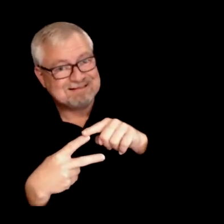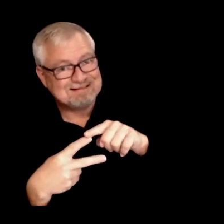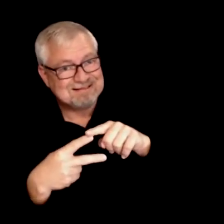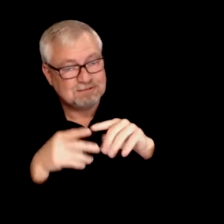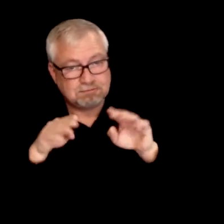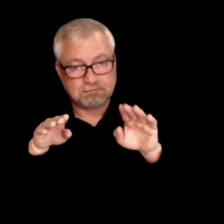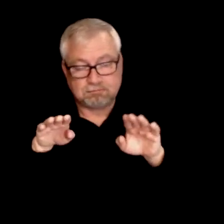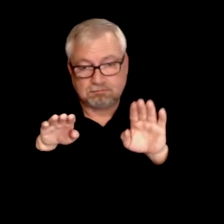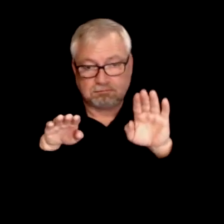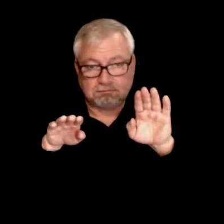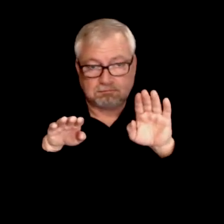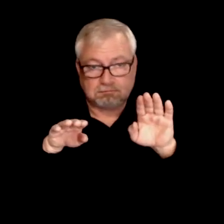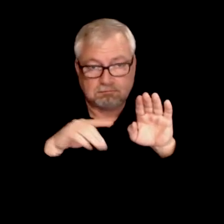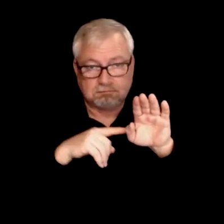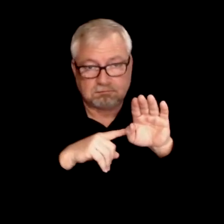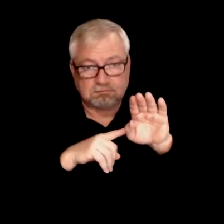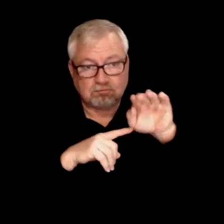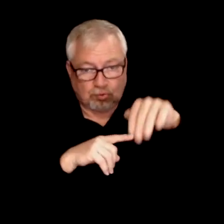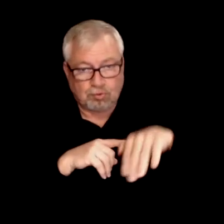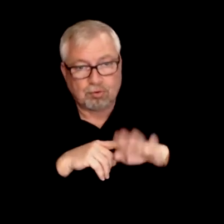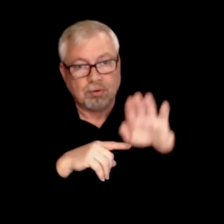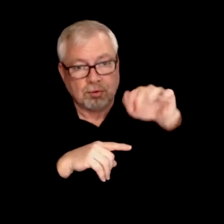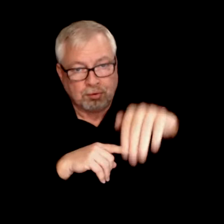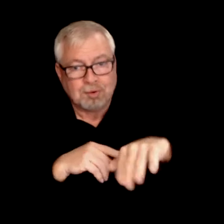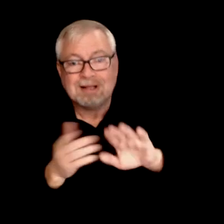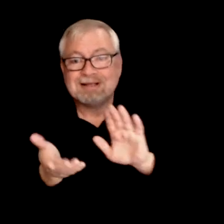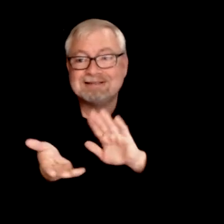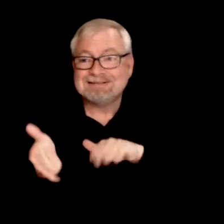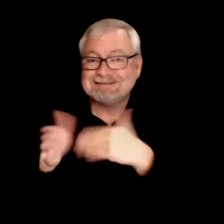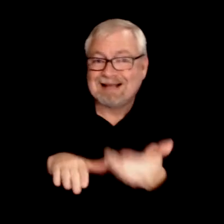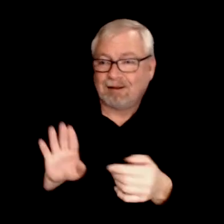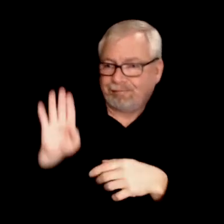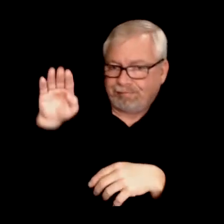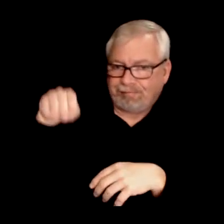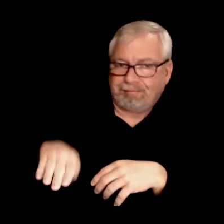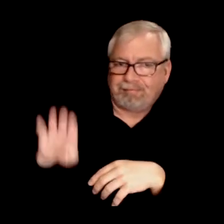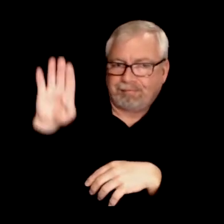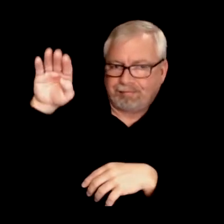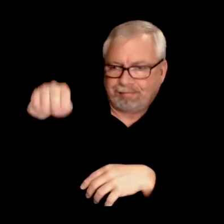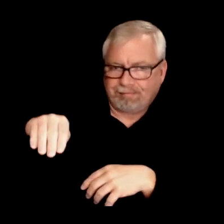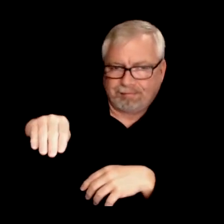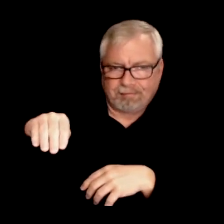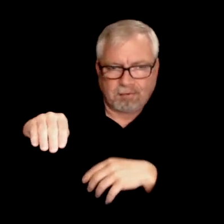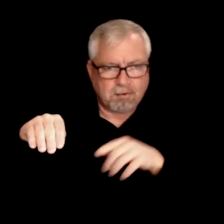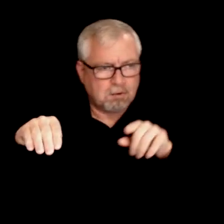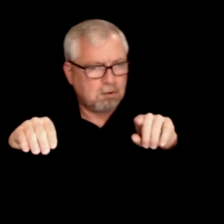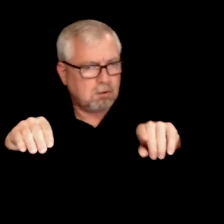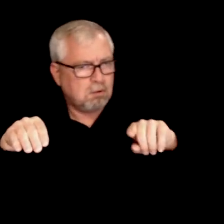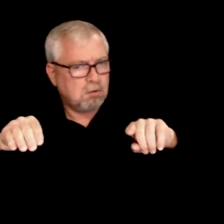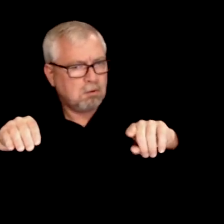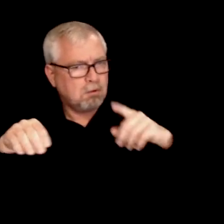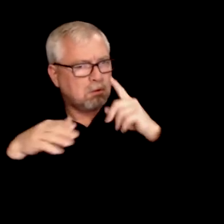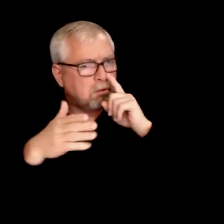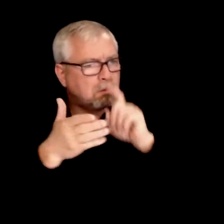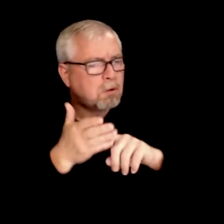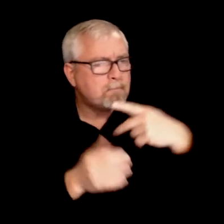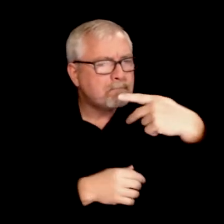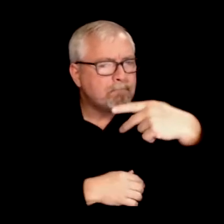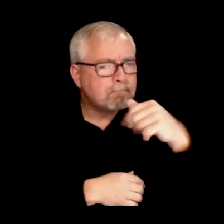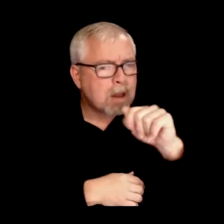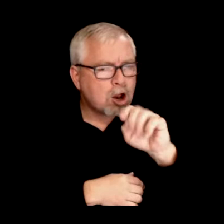up and down quite a bit. And so is there anything behind that, a pattern, or does it feel a little bit random at this point? Thank